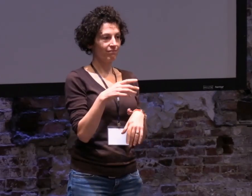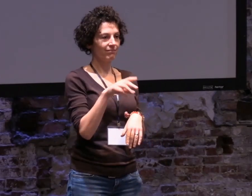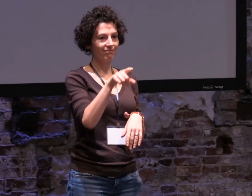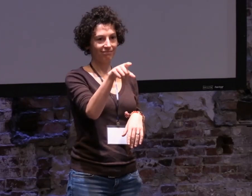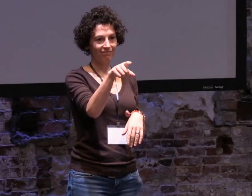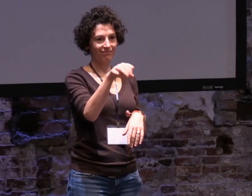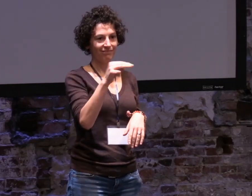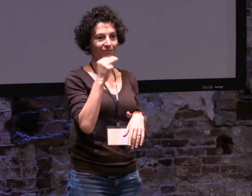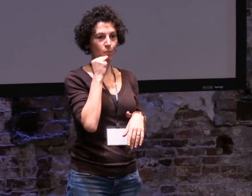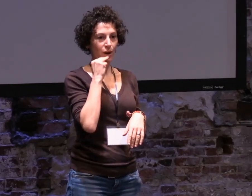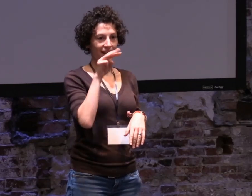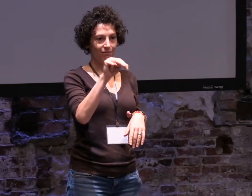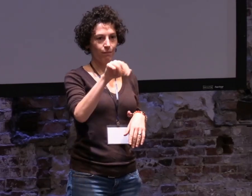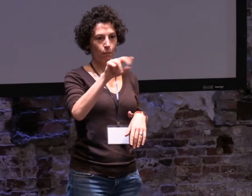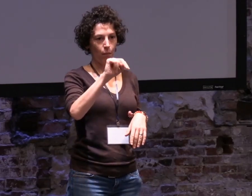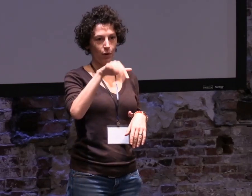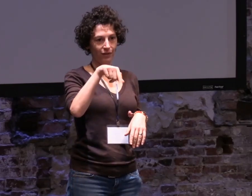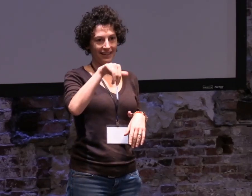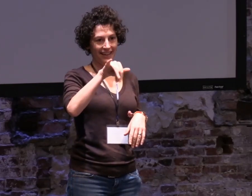That was the first time they had a deaf actor.